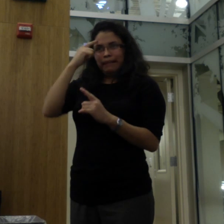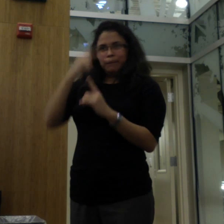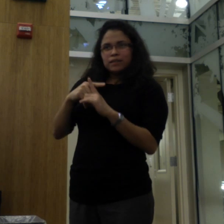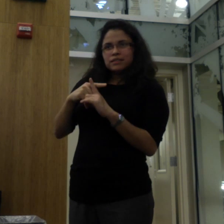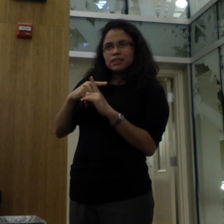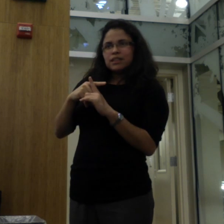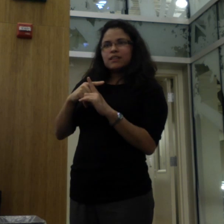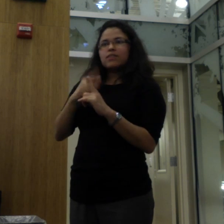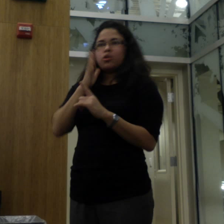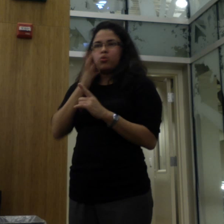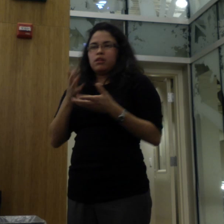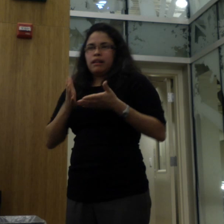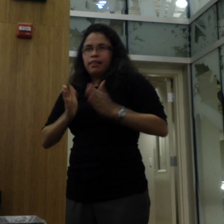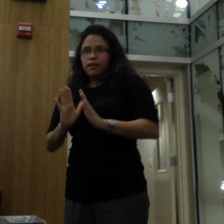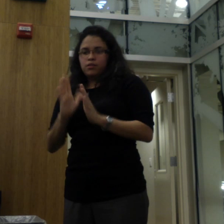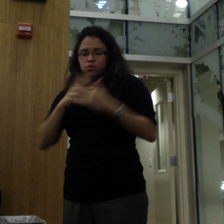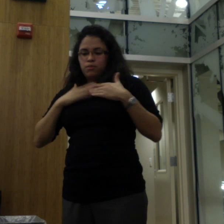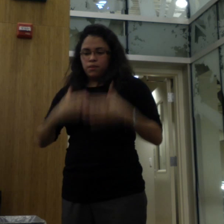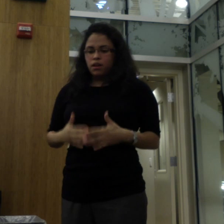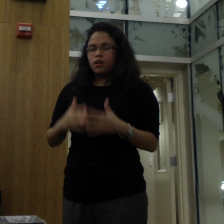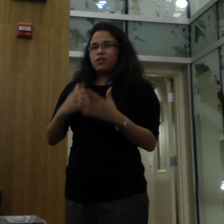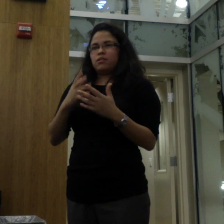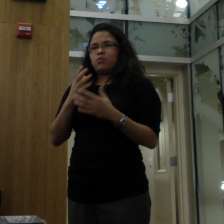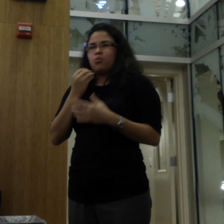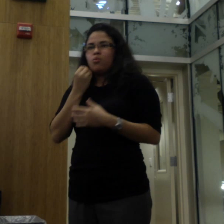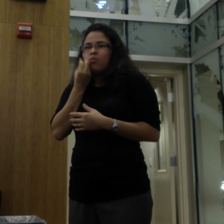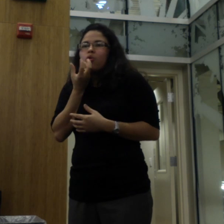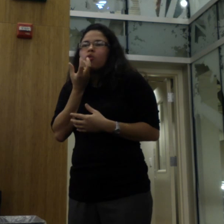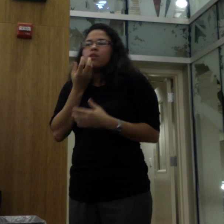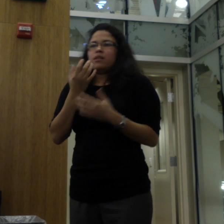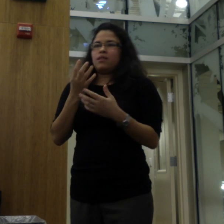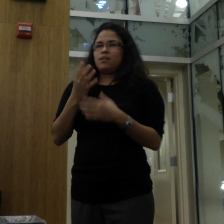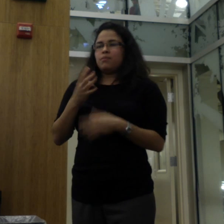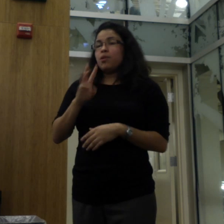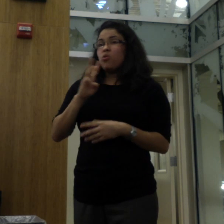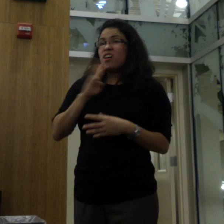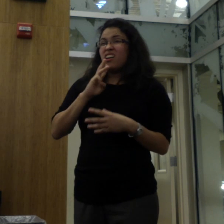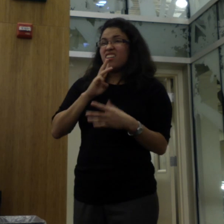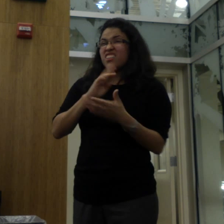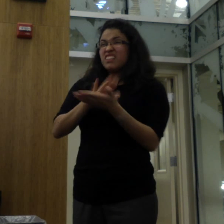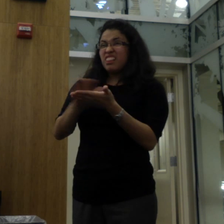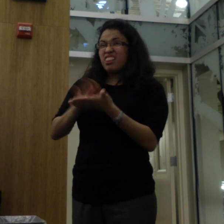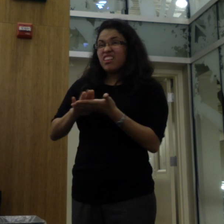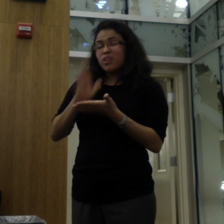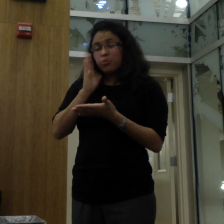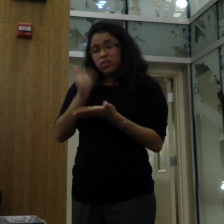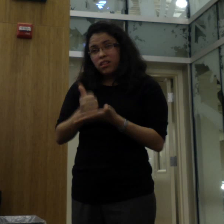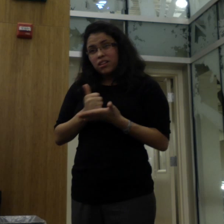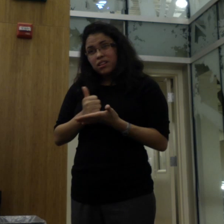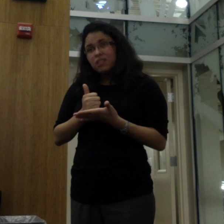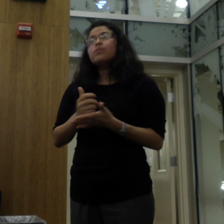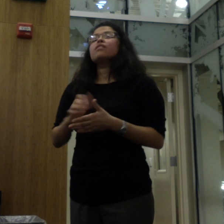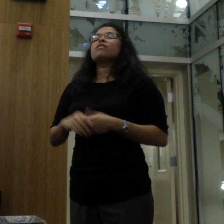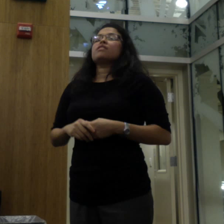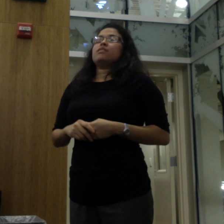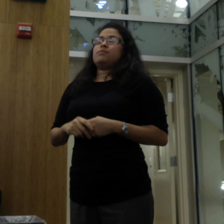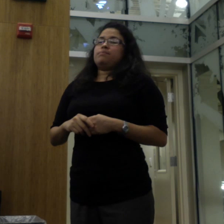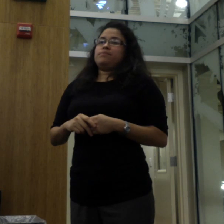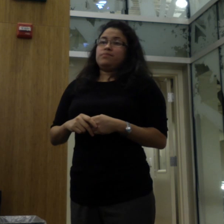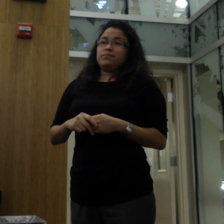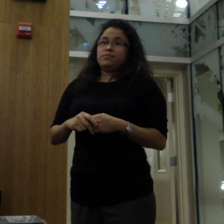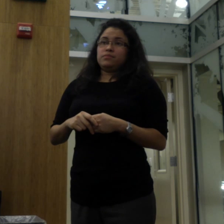warm. It's going to allow you to purify your water. If you're using a fire to purify your water, how